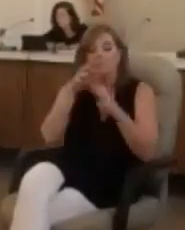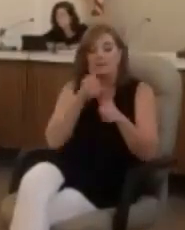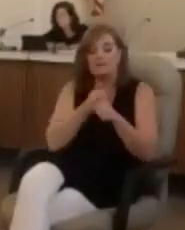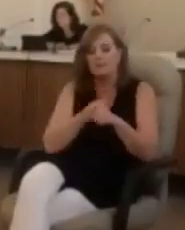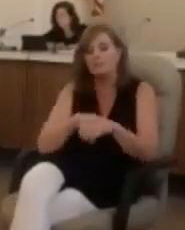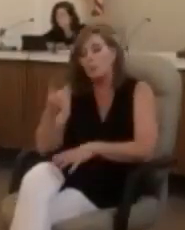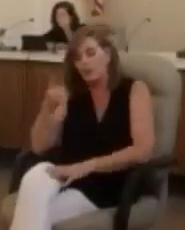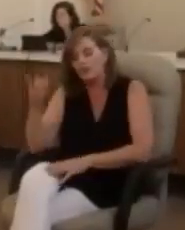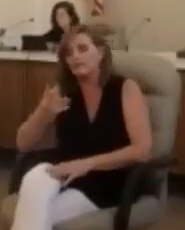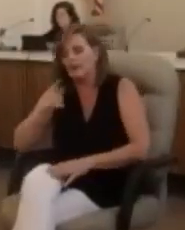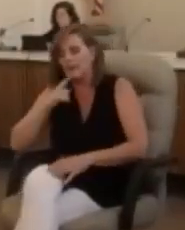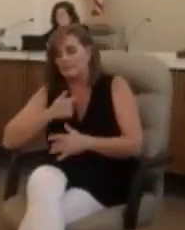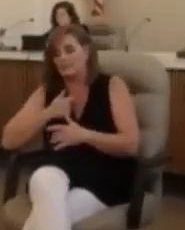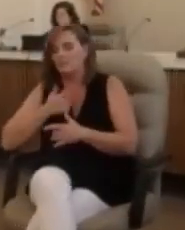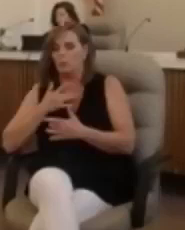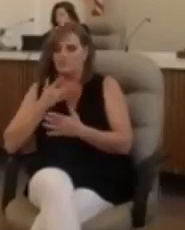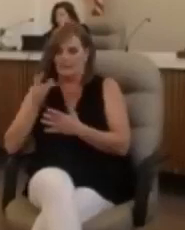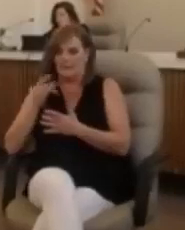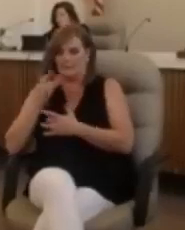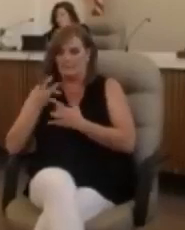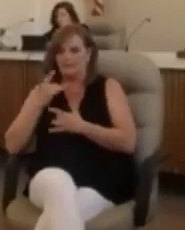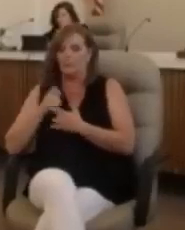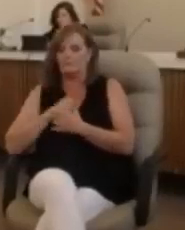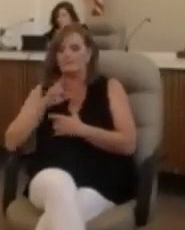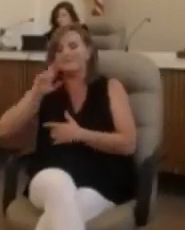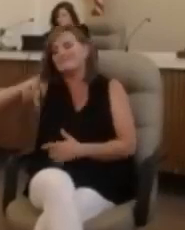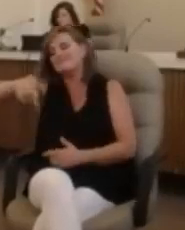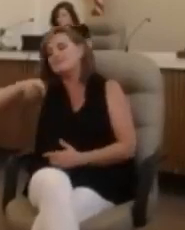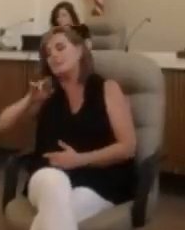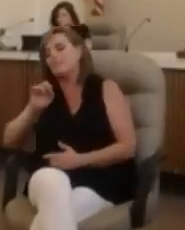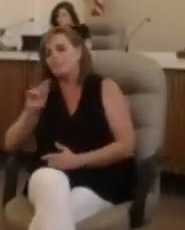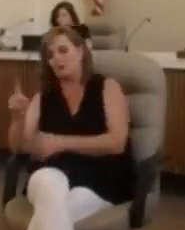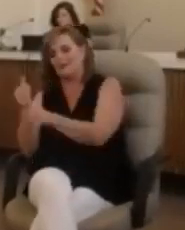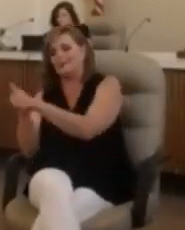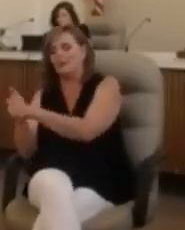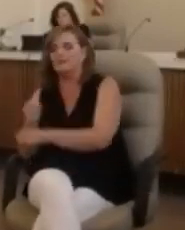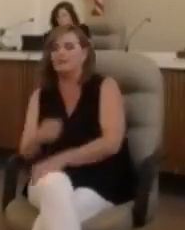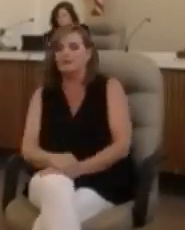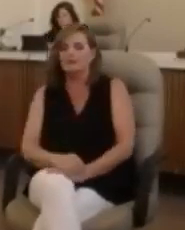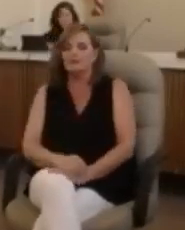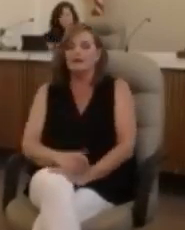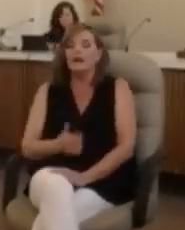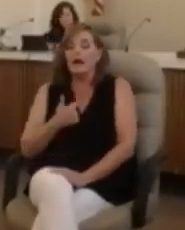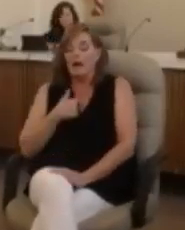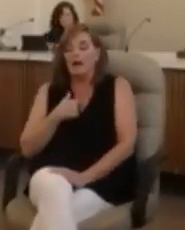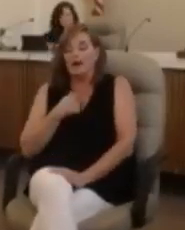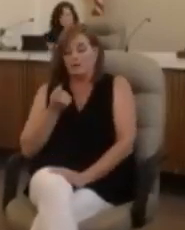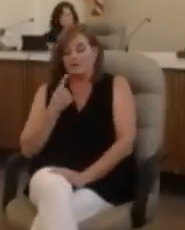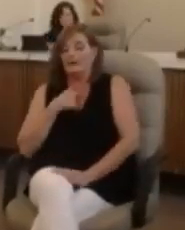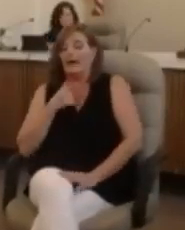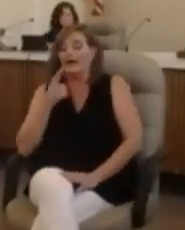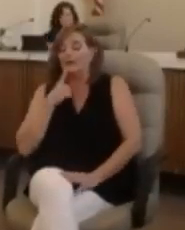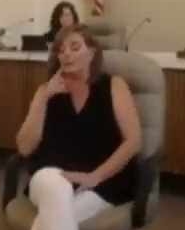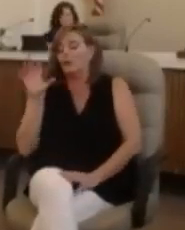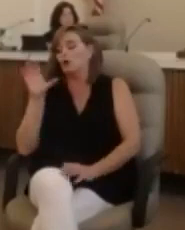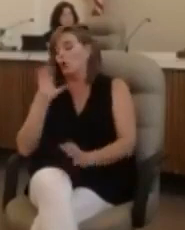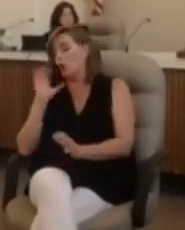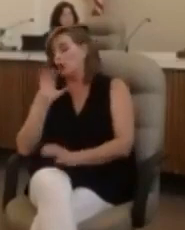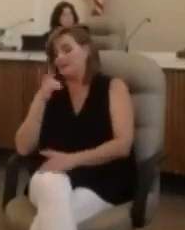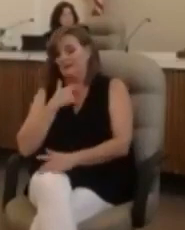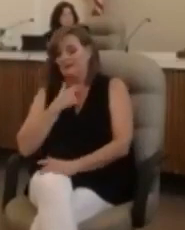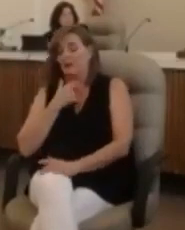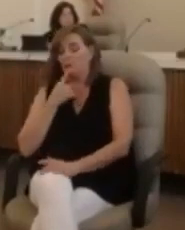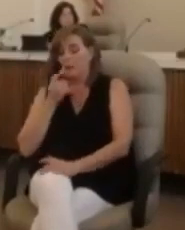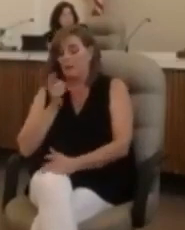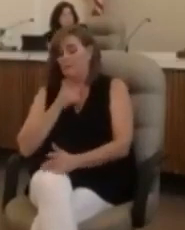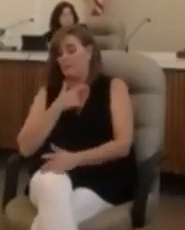was excited about was the park itself, the potential to have a park there, because I'd actually been looking in the southeast quadrant where we could